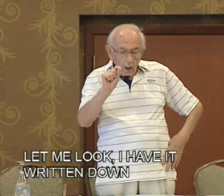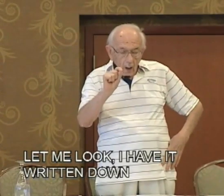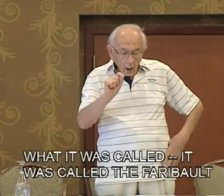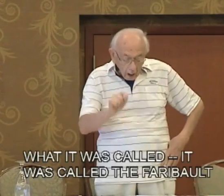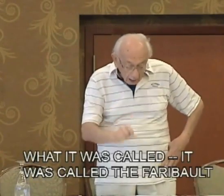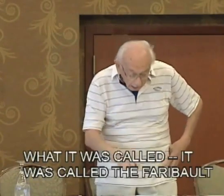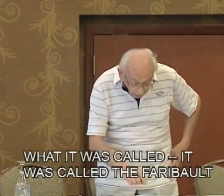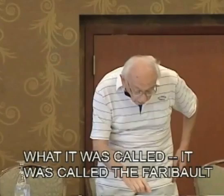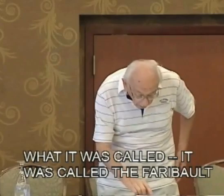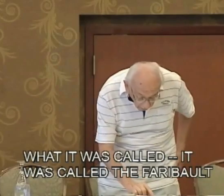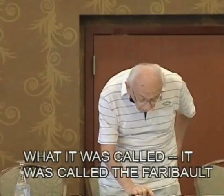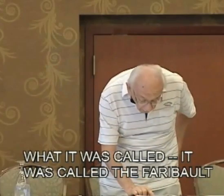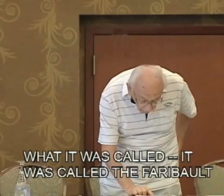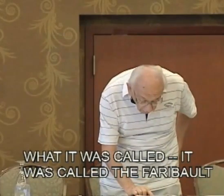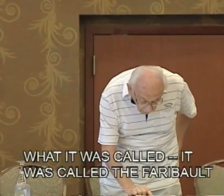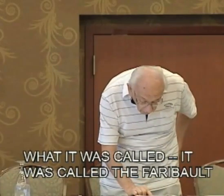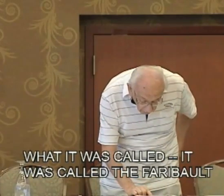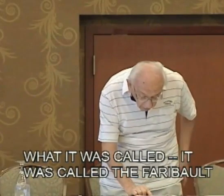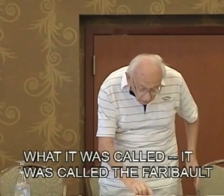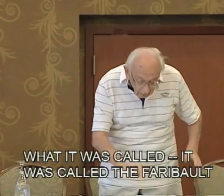vocational oh what was it